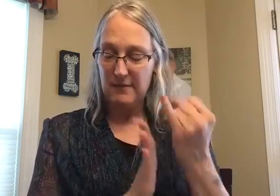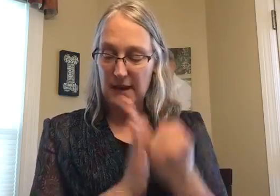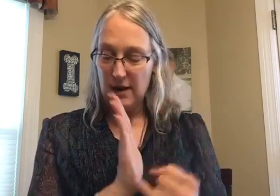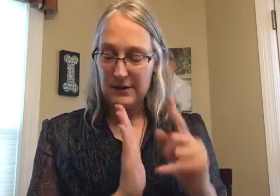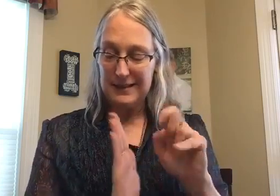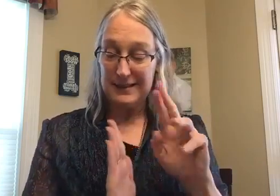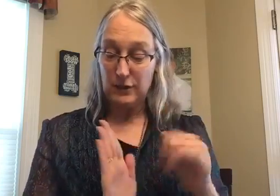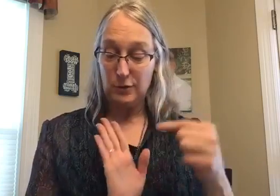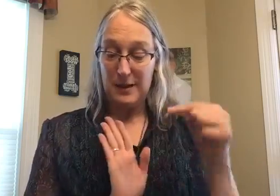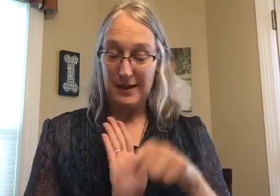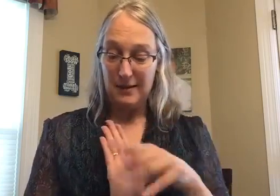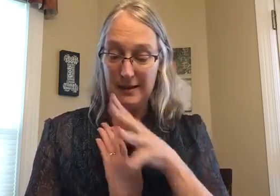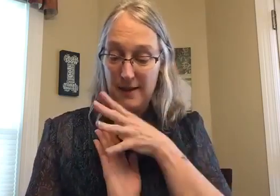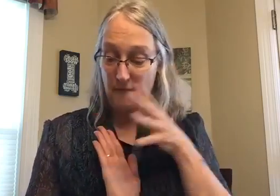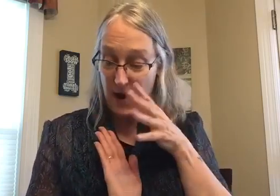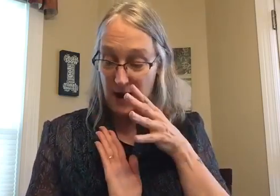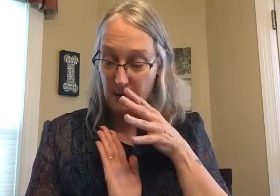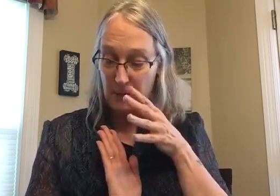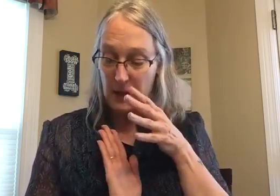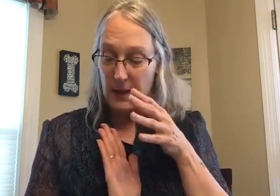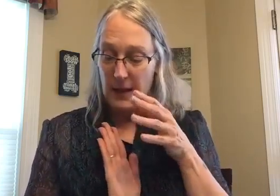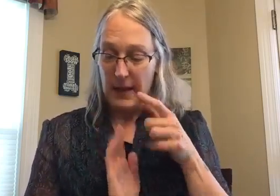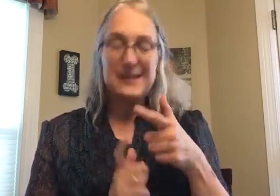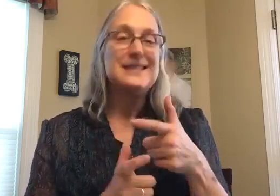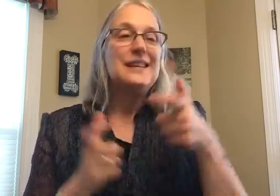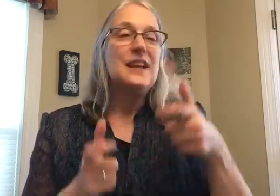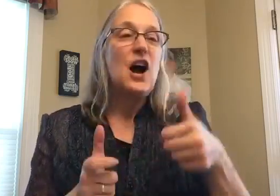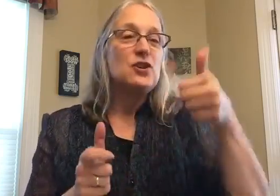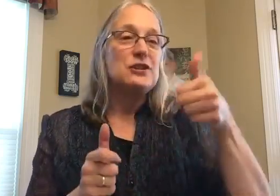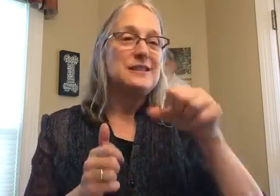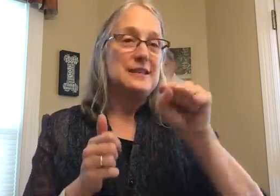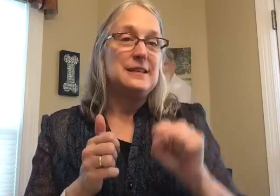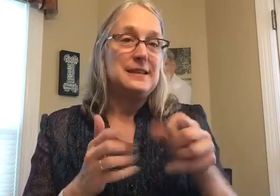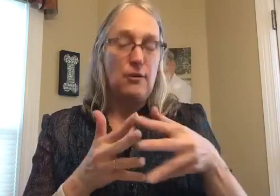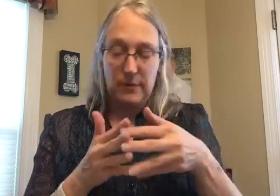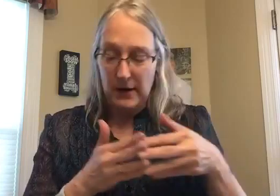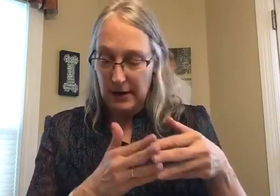state-of-the-art distillery there at that farm, and it's the largest in South America.